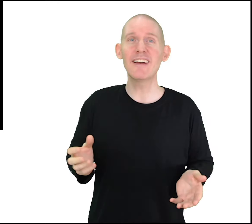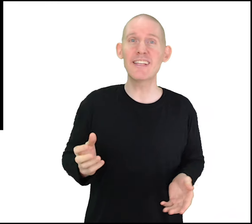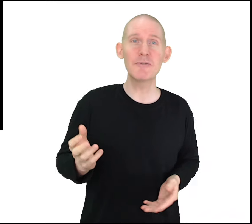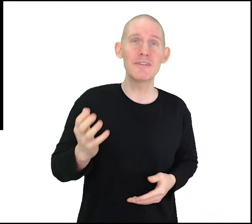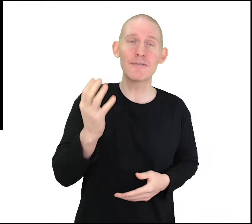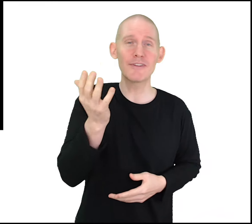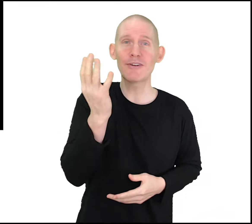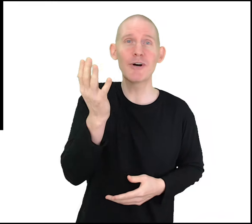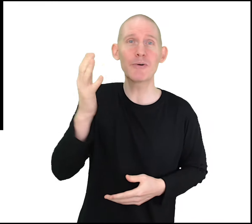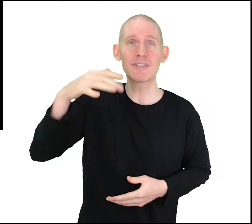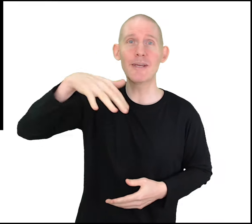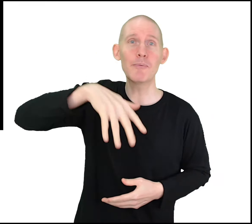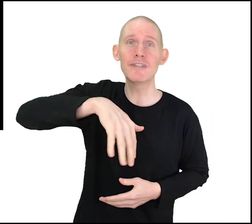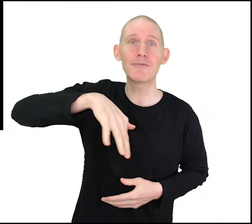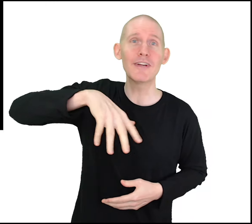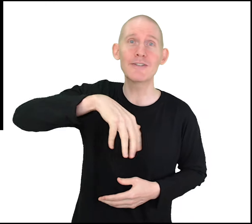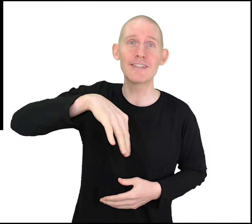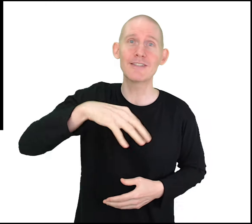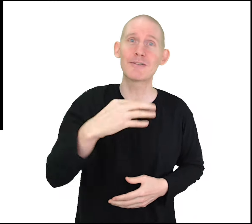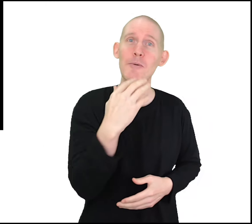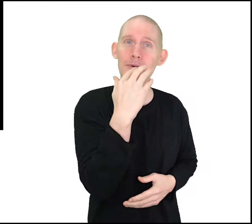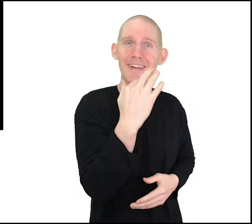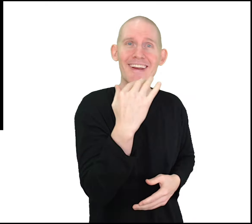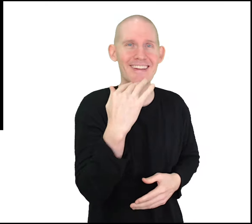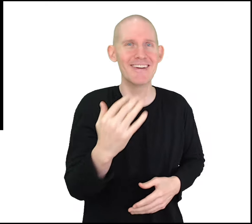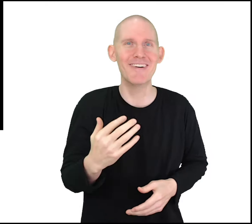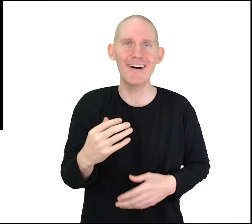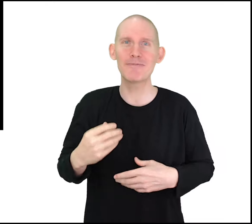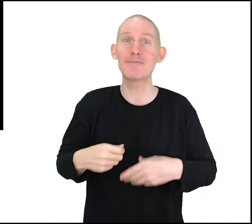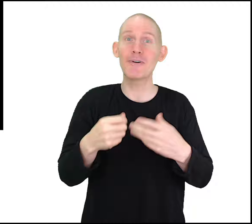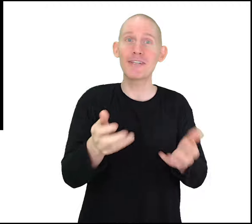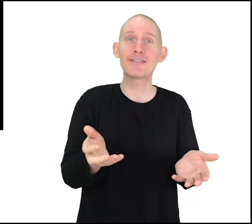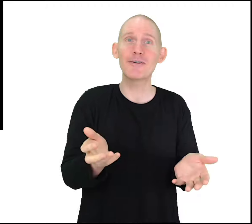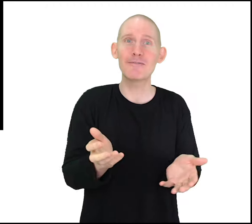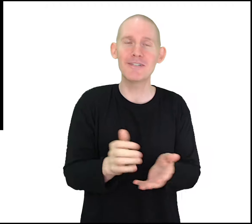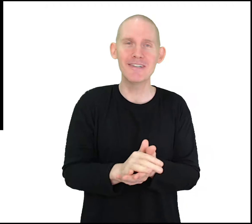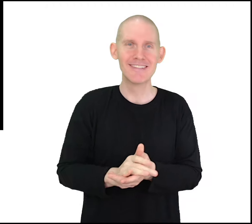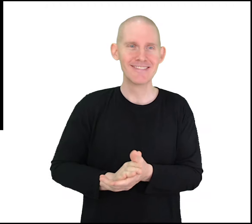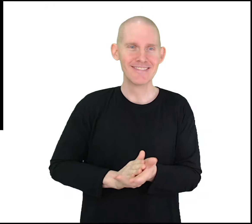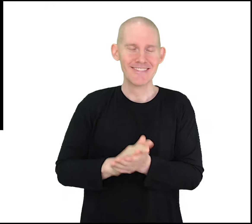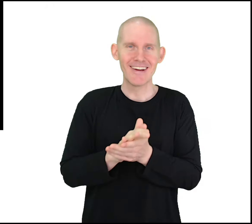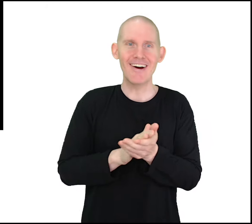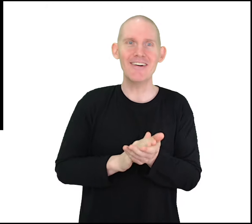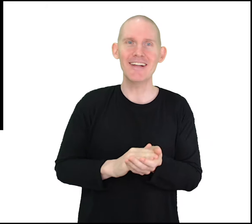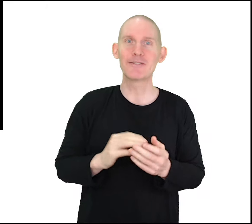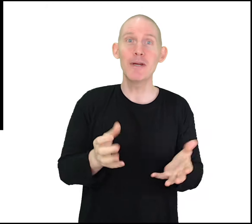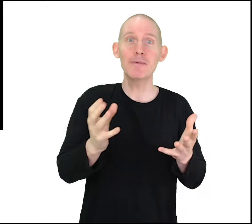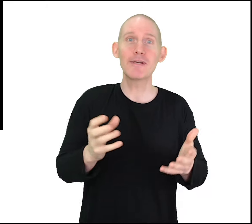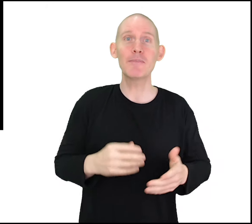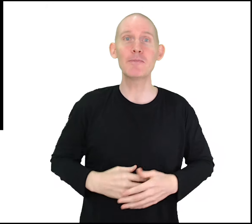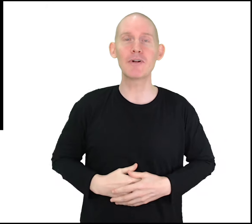it when the cook was dipping his fingers in the soup and licking them off before he served you. All right, so maybe something more like